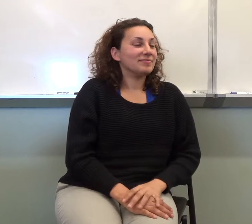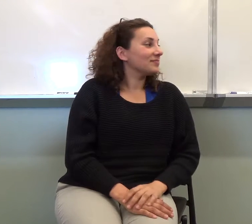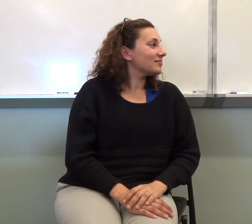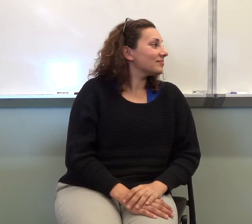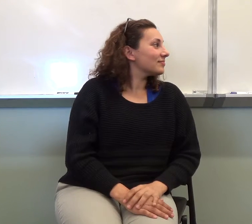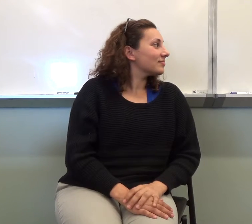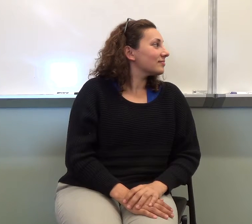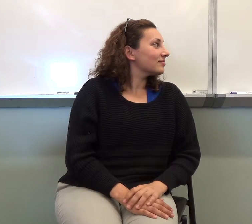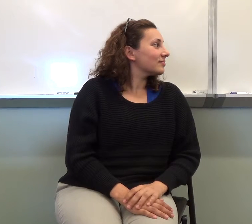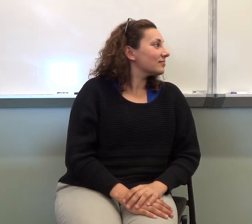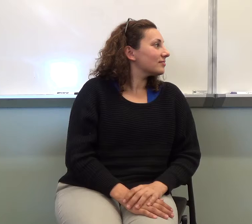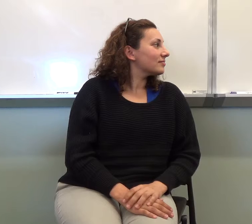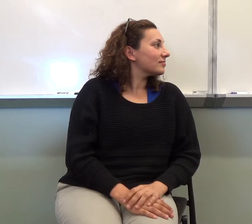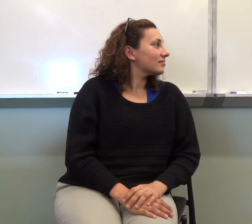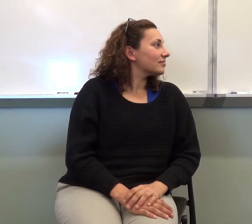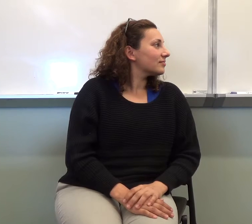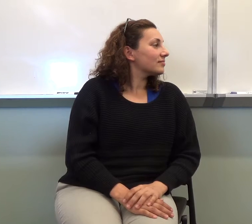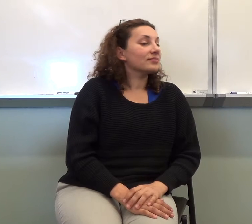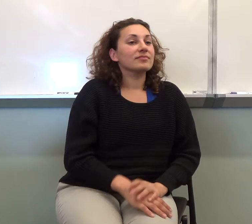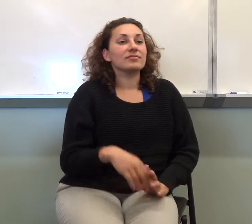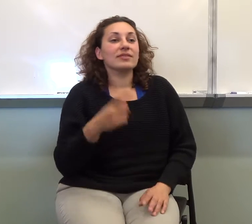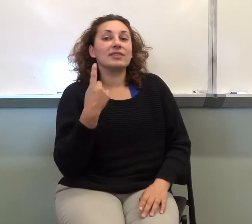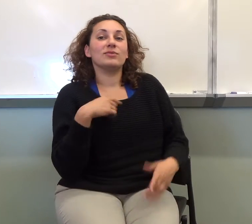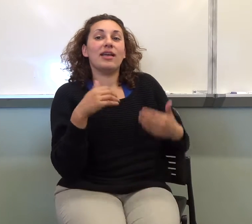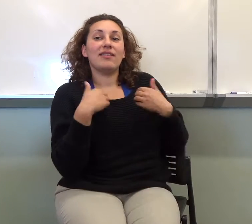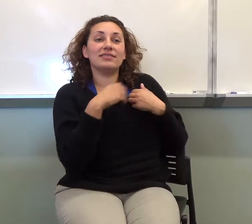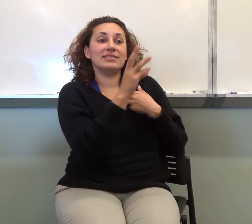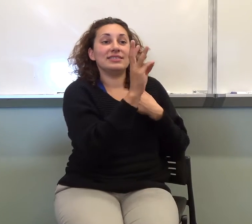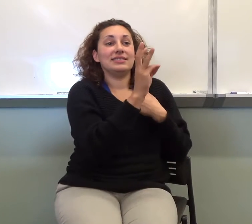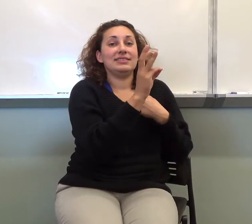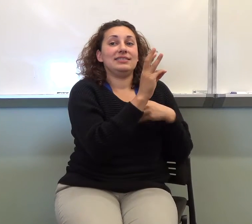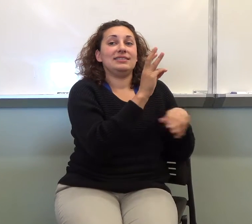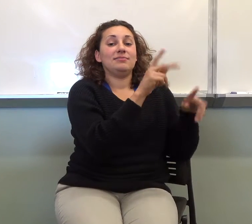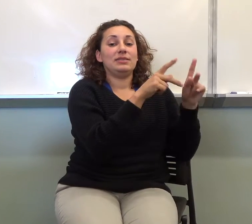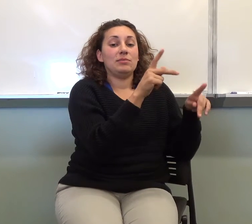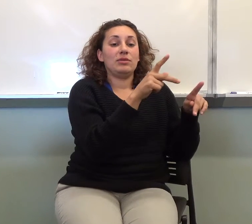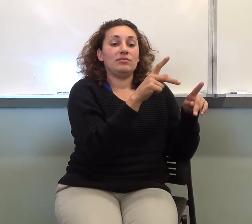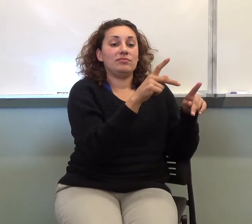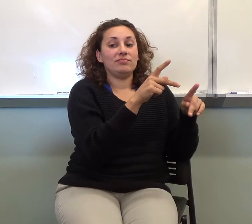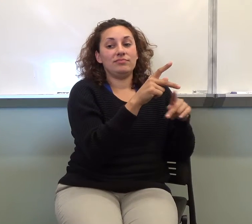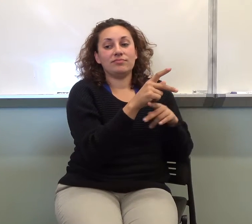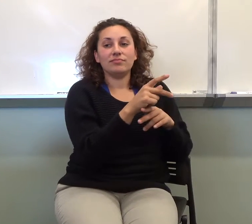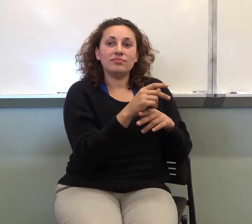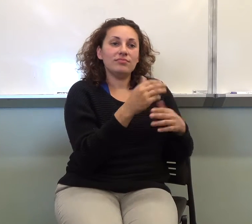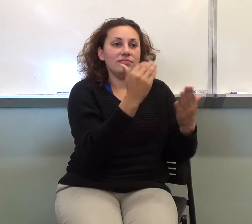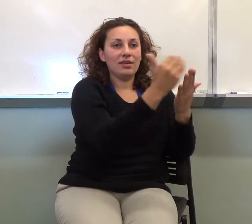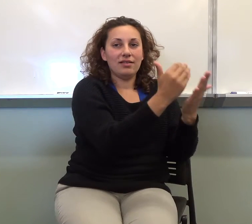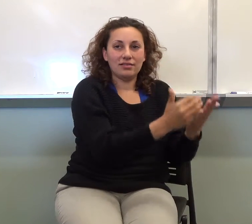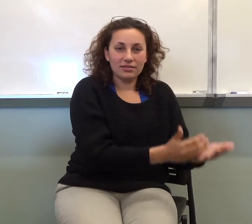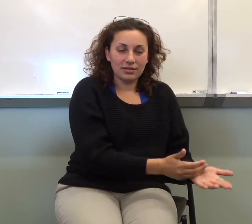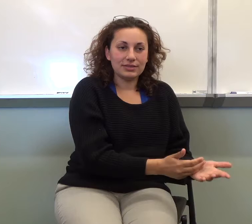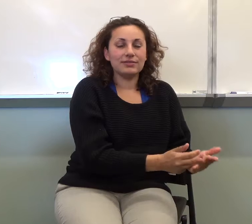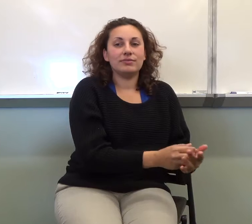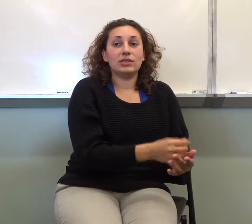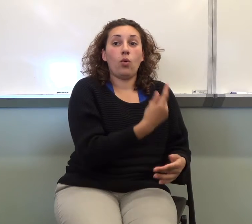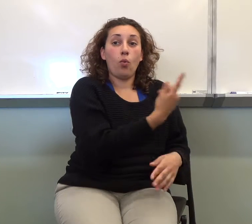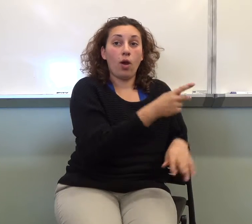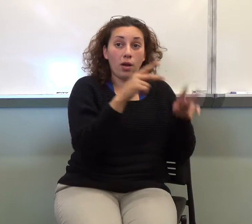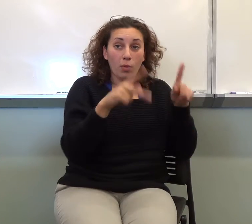Okay, so let's look at this. We've got 6 people saying 1, 10 saying 2, 4 saying 3, 1 more than 3.